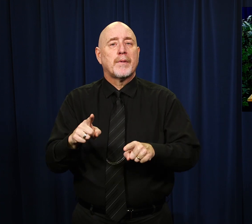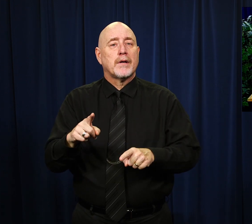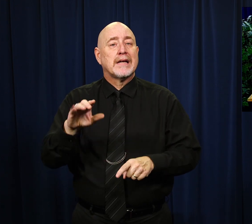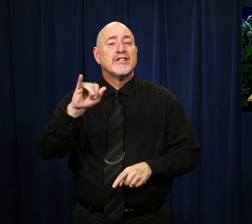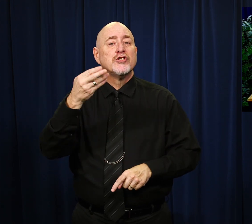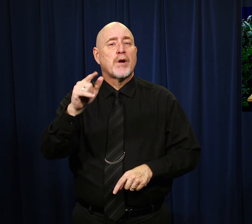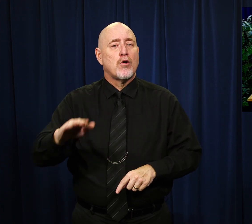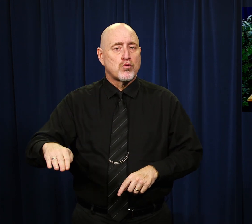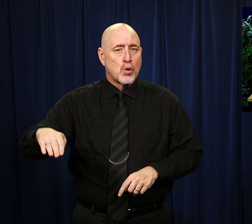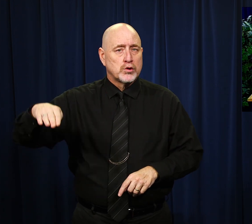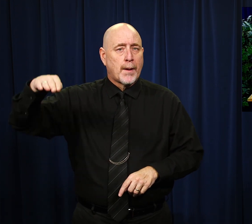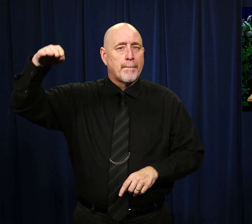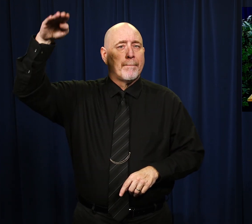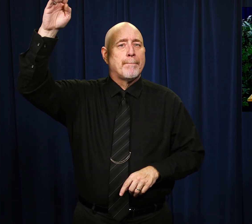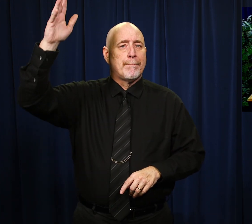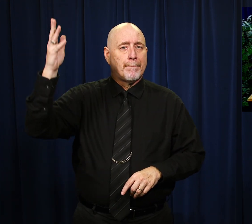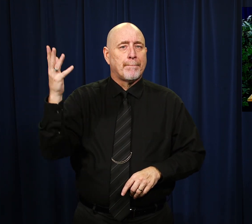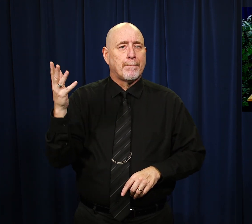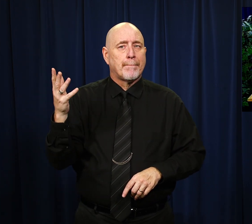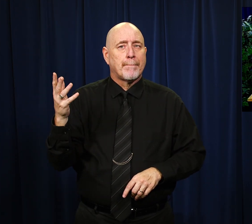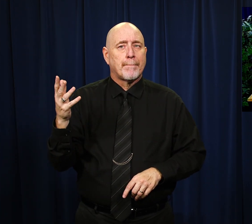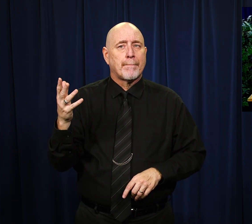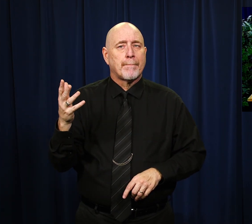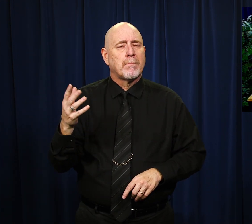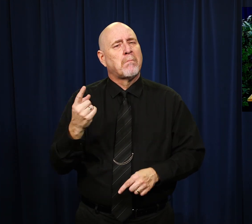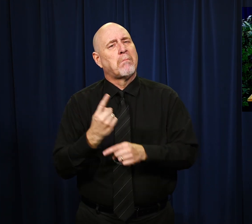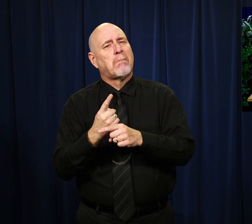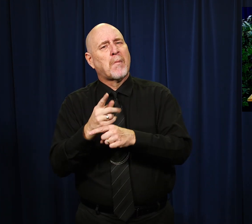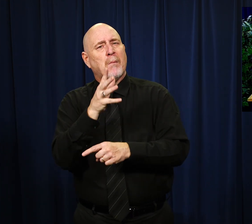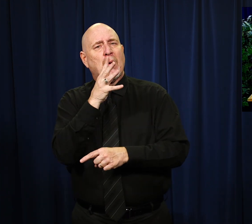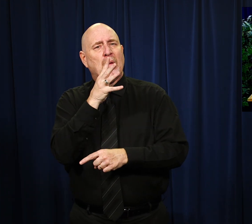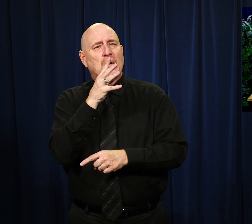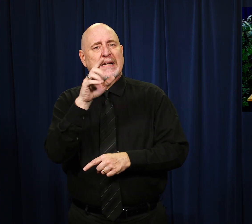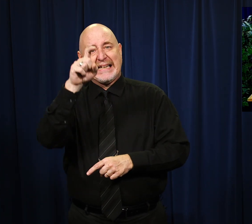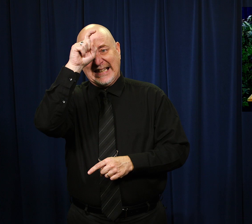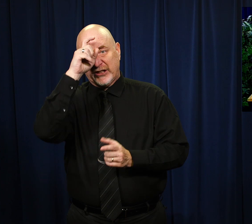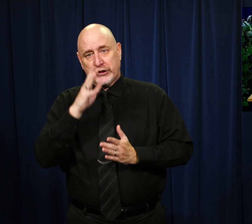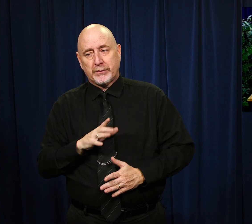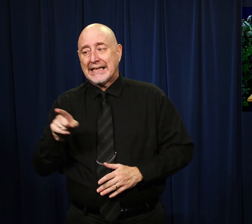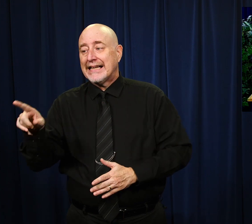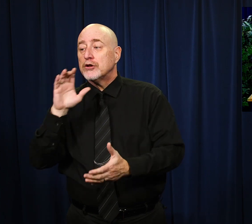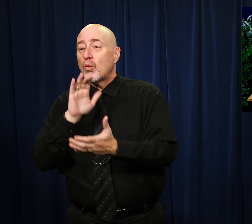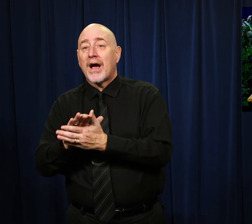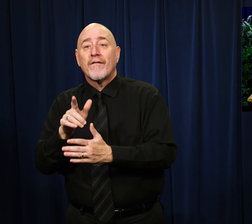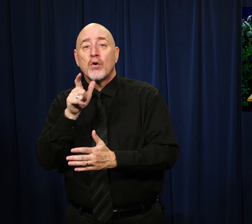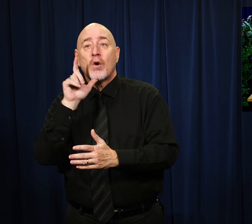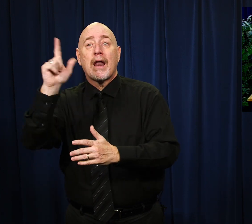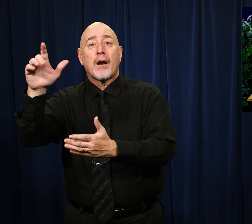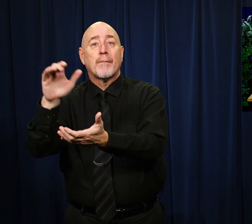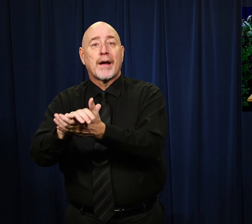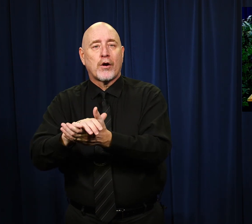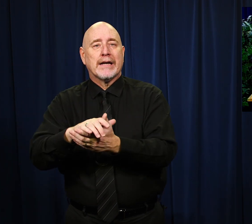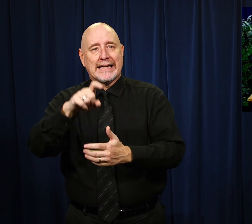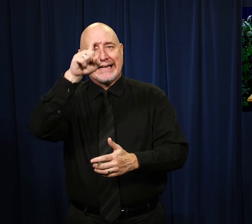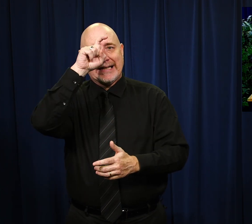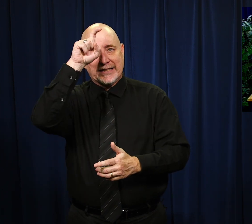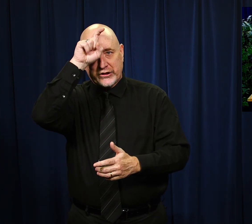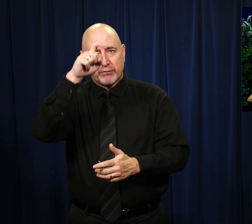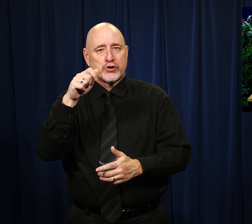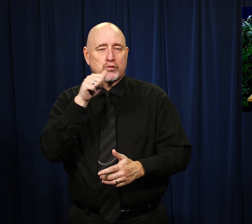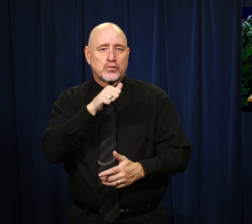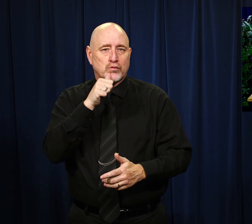grows up. And as you would expect with his mother being Egyptian, who does he marry? He marries Egyptian